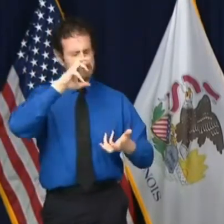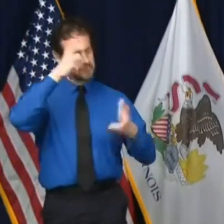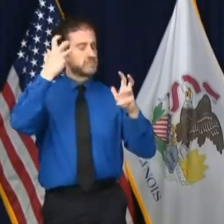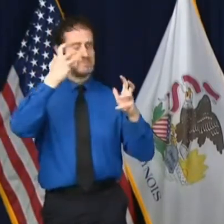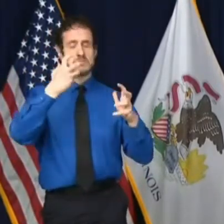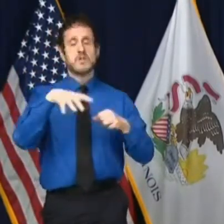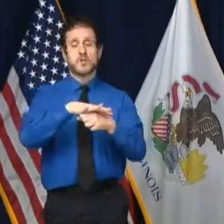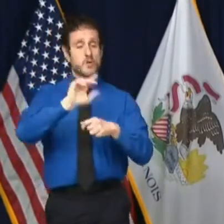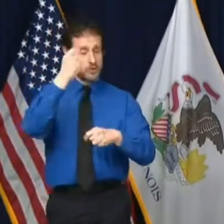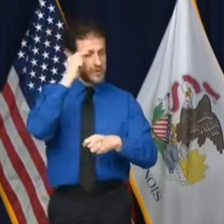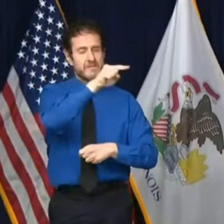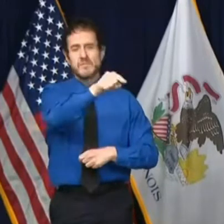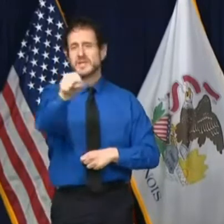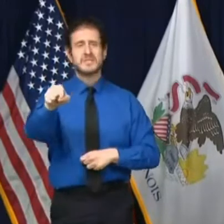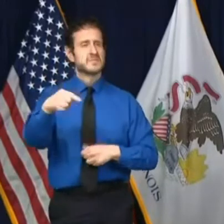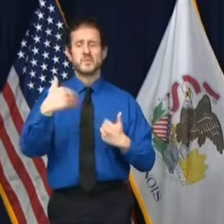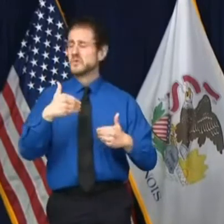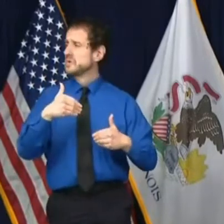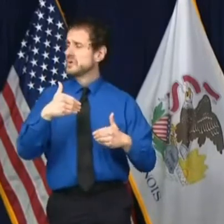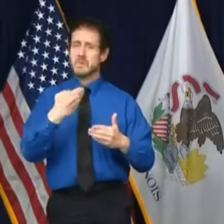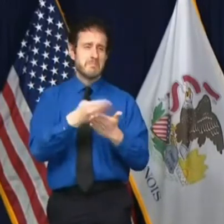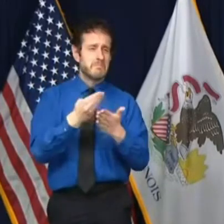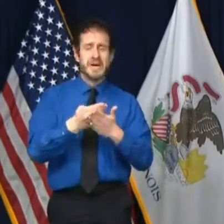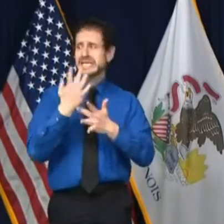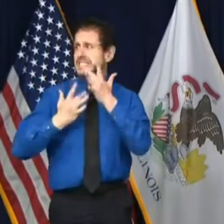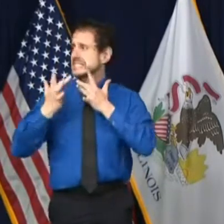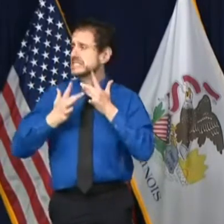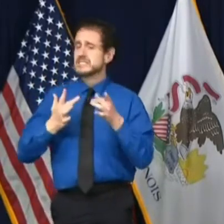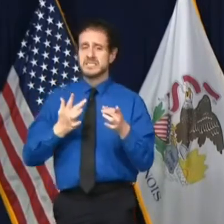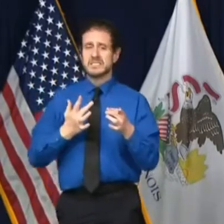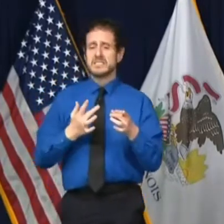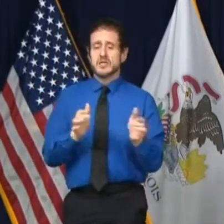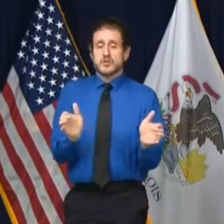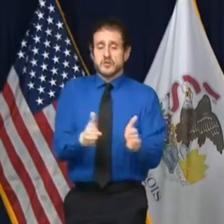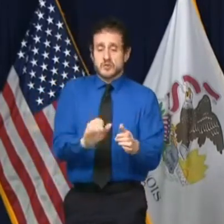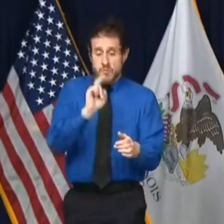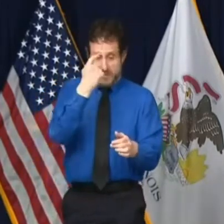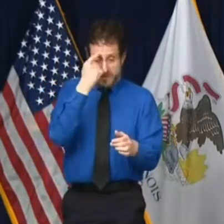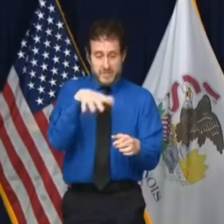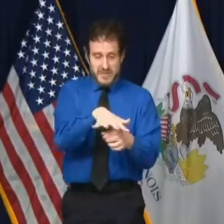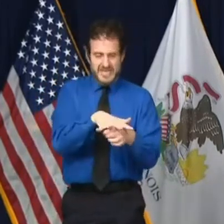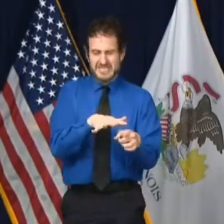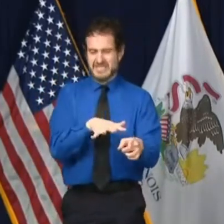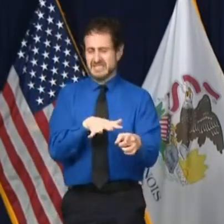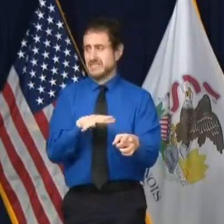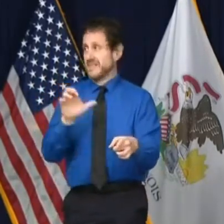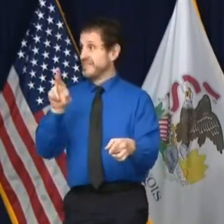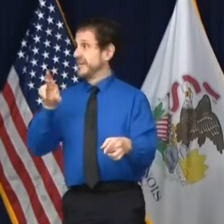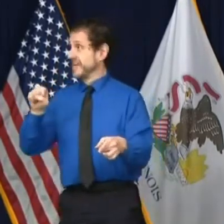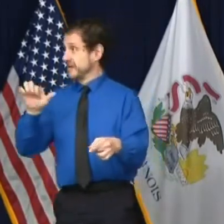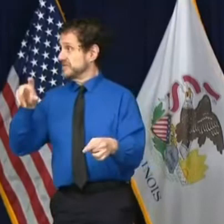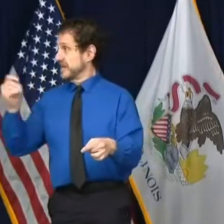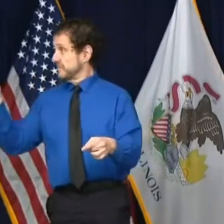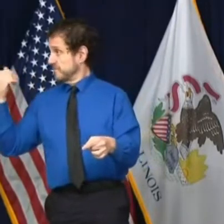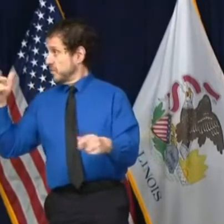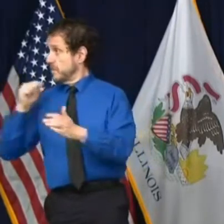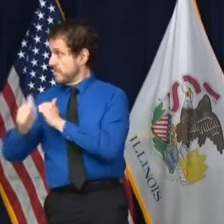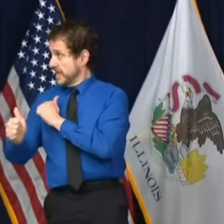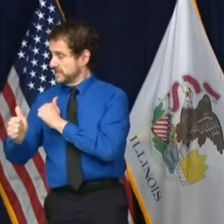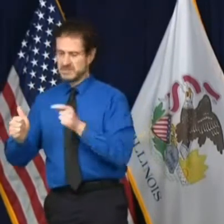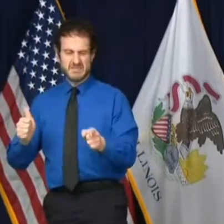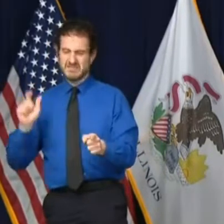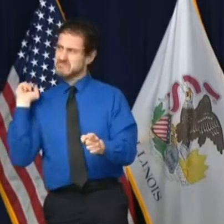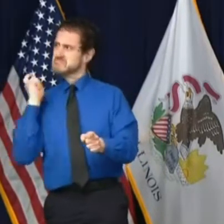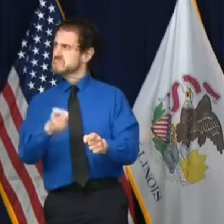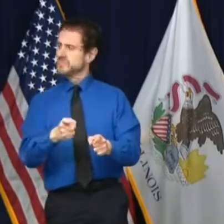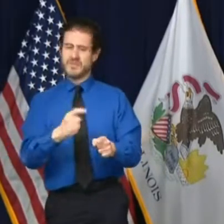governments, and particularly smaller local governments which really didn't get very much out of a previous CARES Act. We need to make sure that